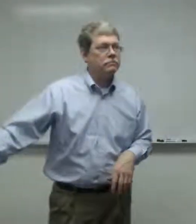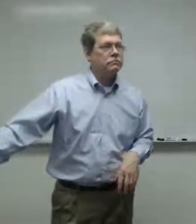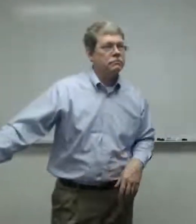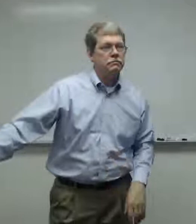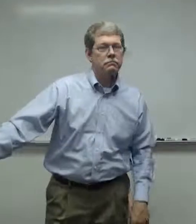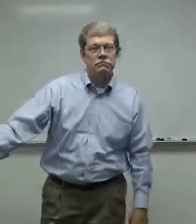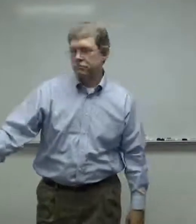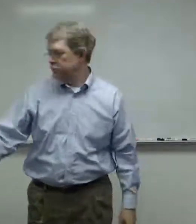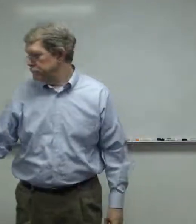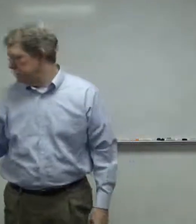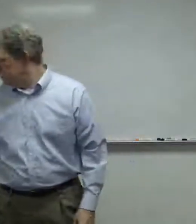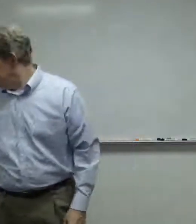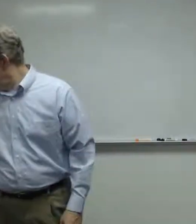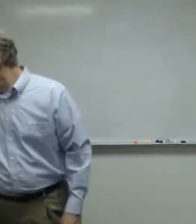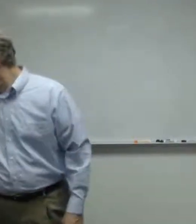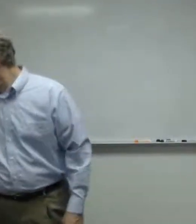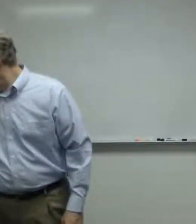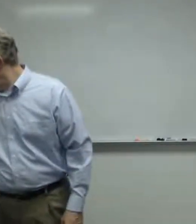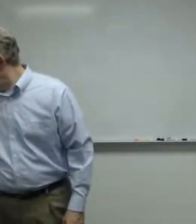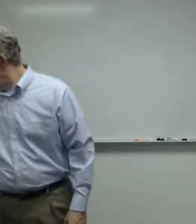the best one I can find at the moment.